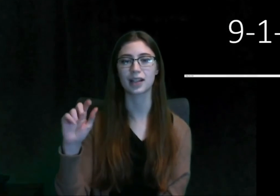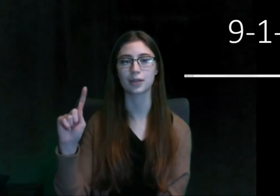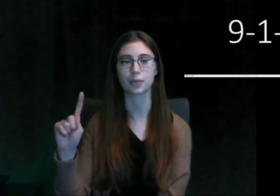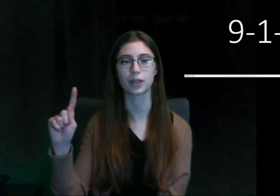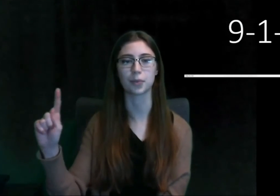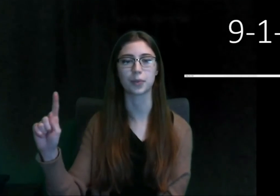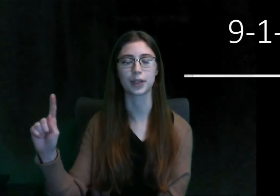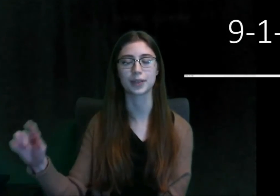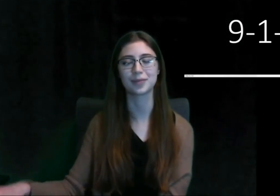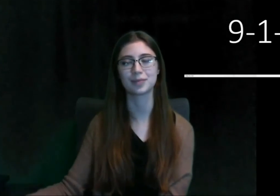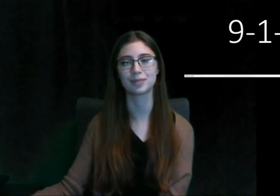911.